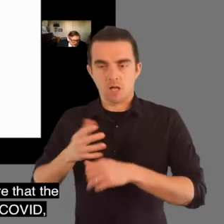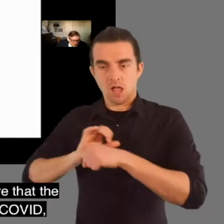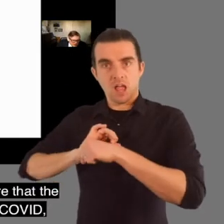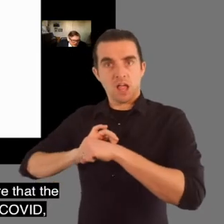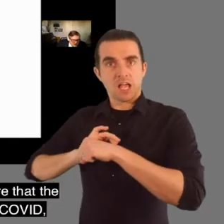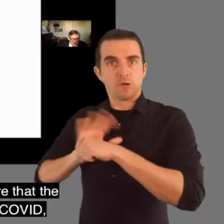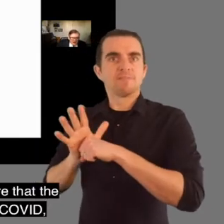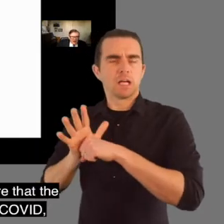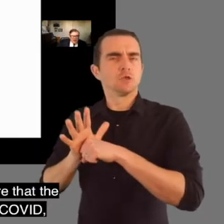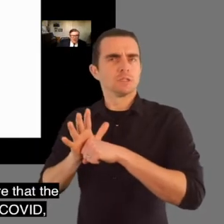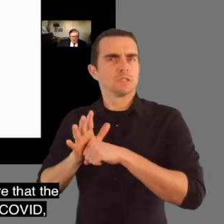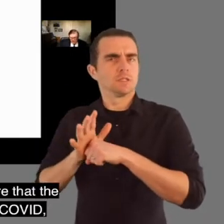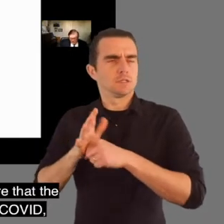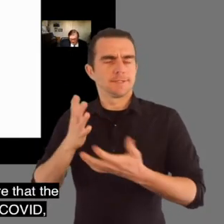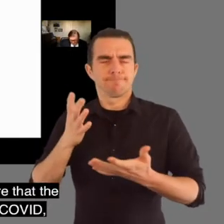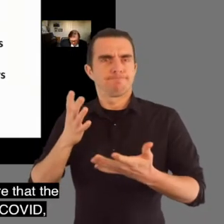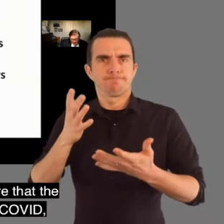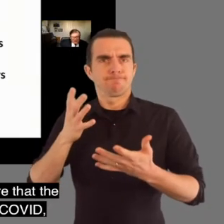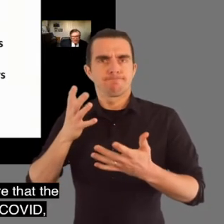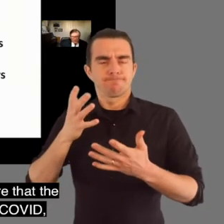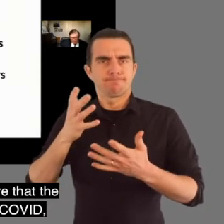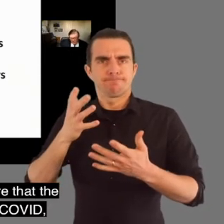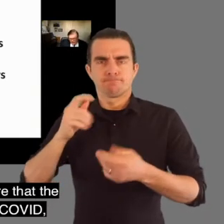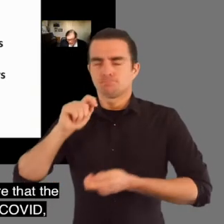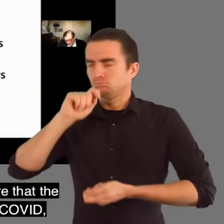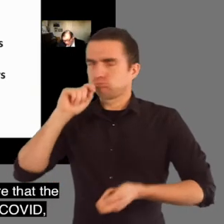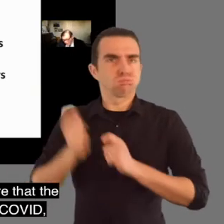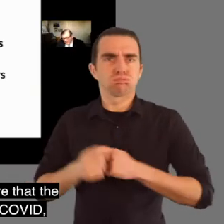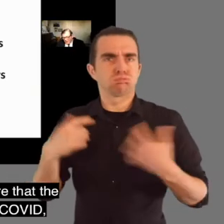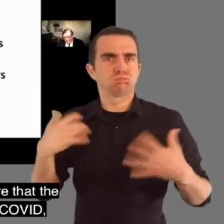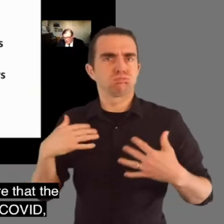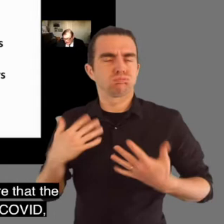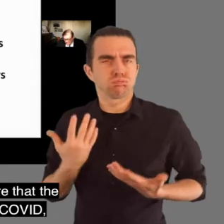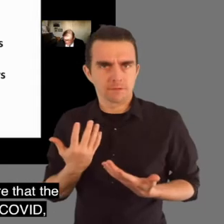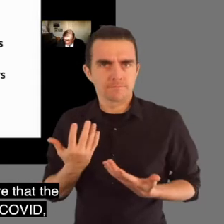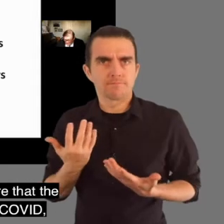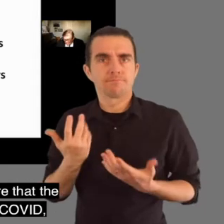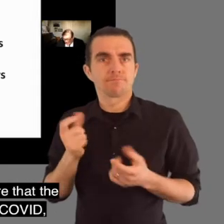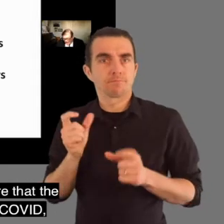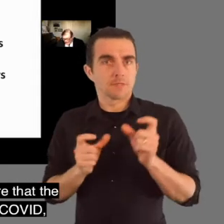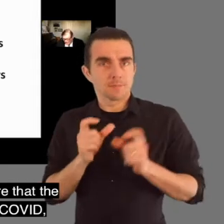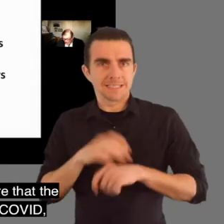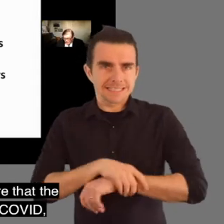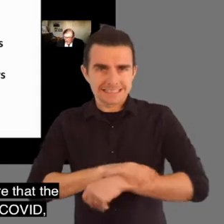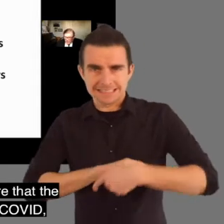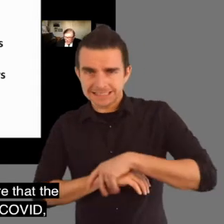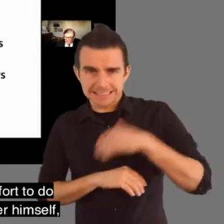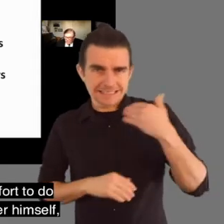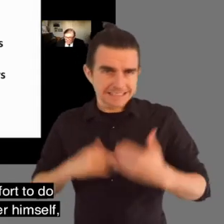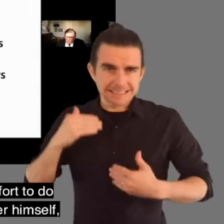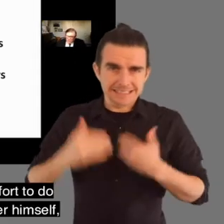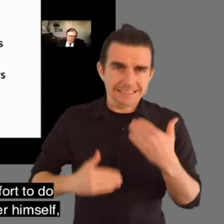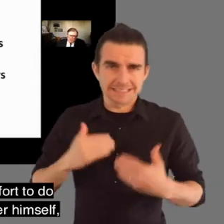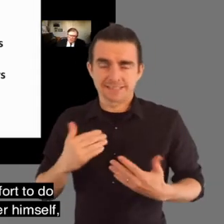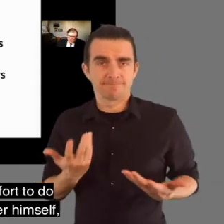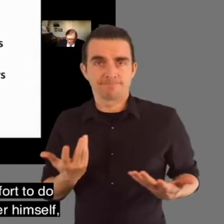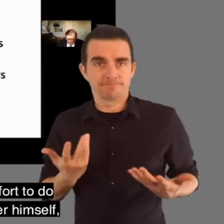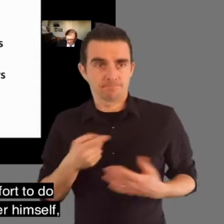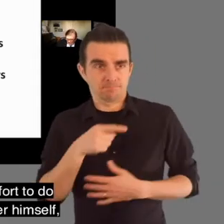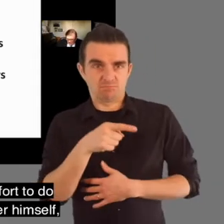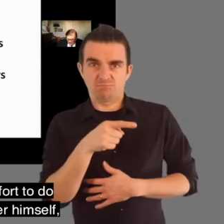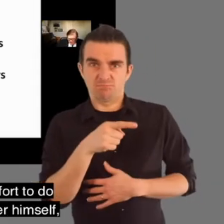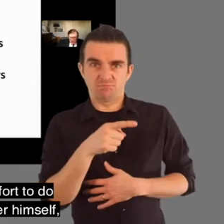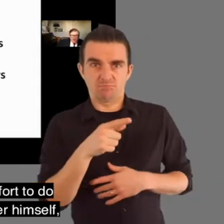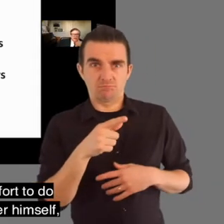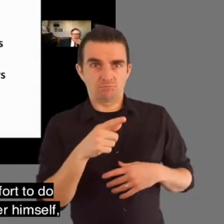Okay, so we can see there that the impact of this has a big impact, COVID, on people who even made